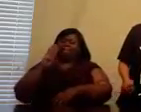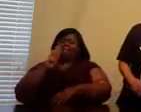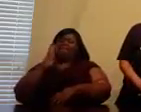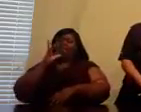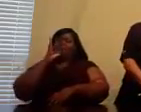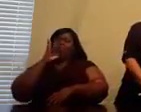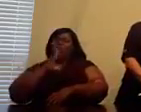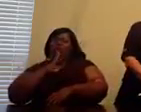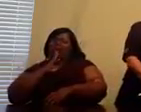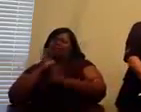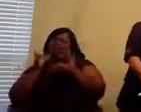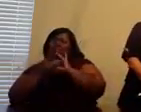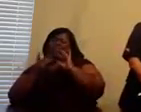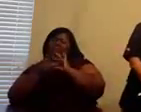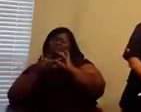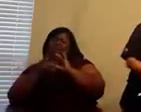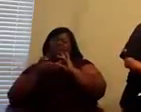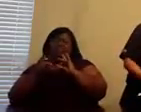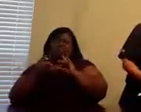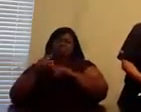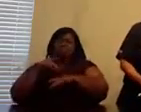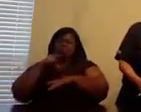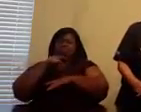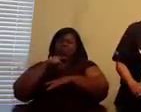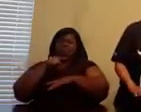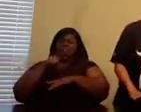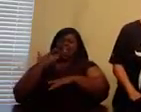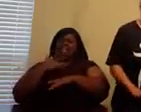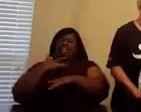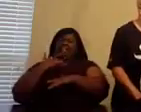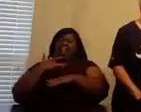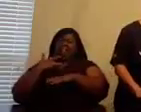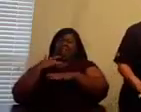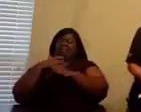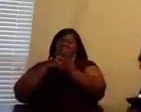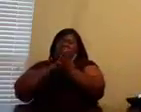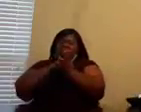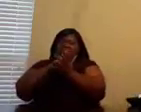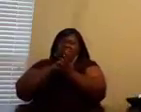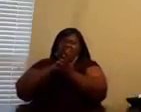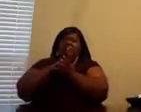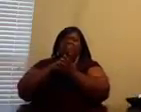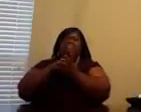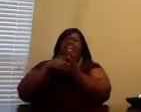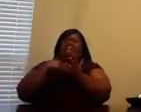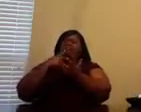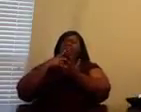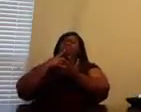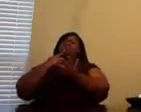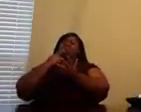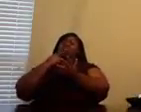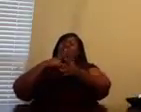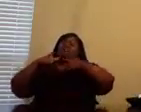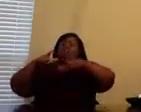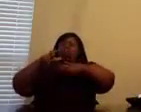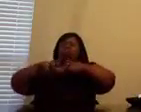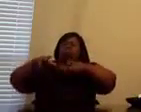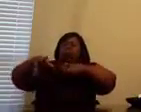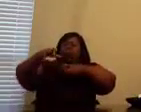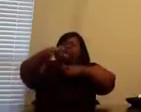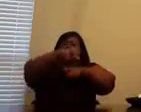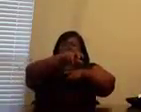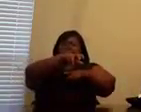private areas. We know that cotton is not going to do that. The OBGYN doctors that